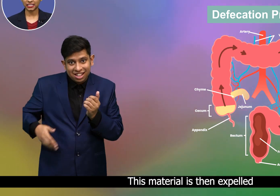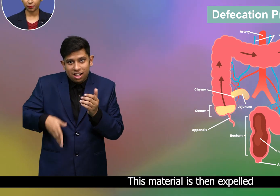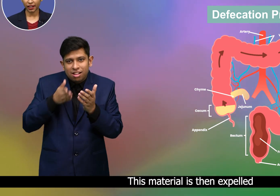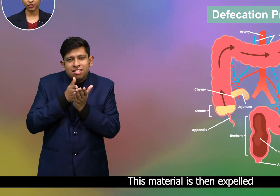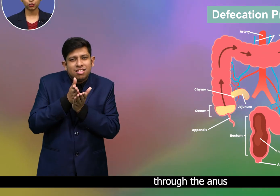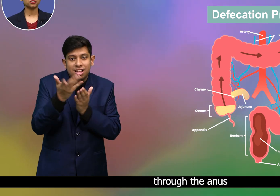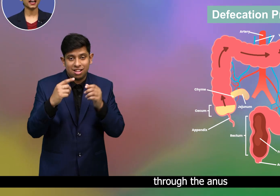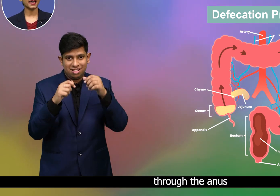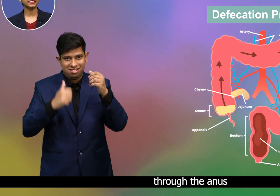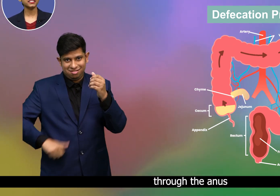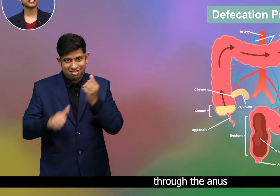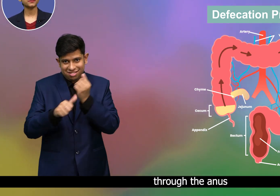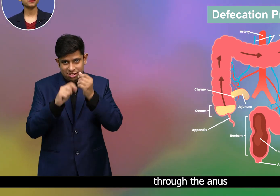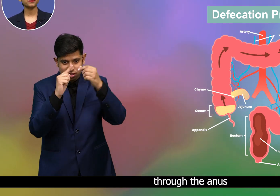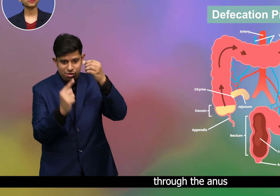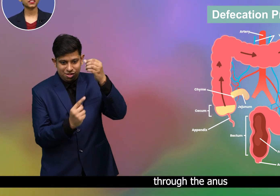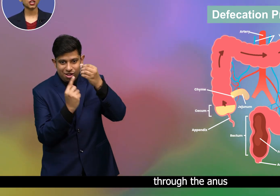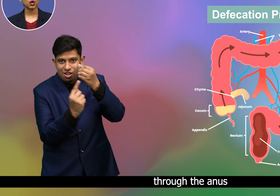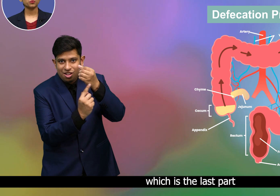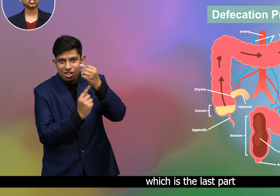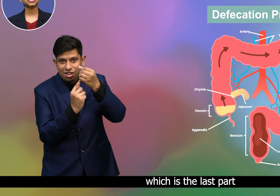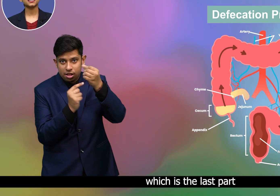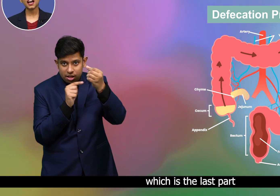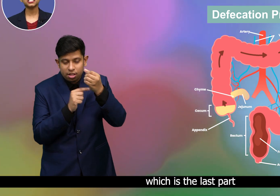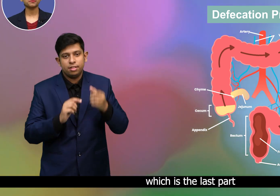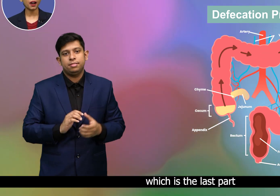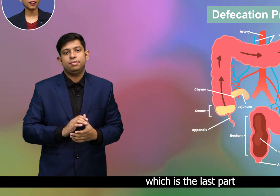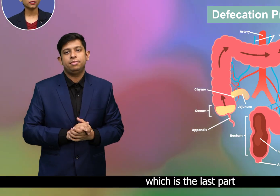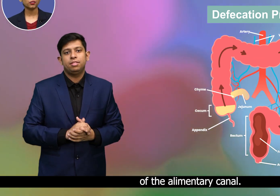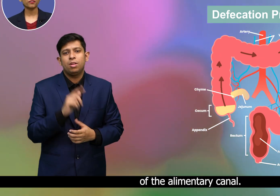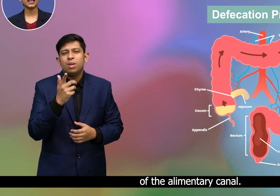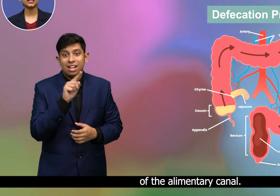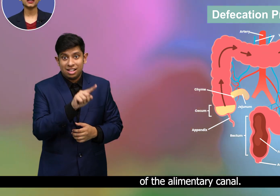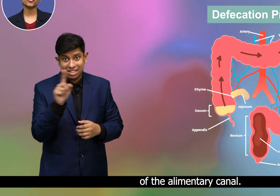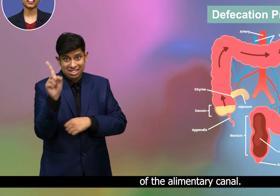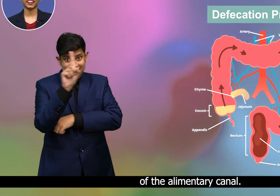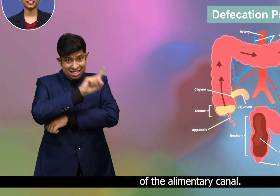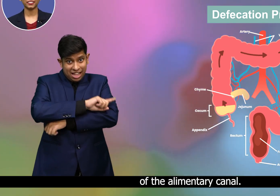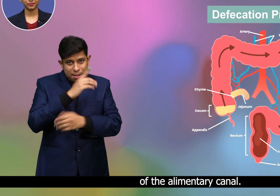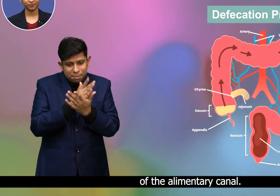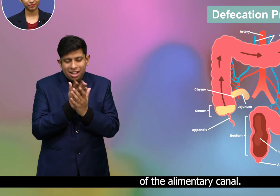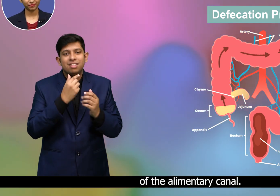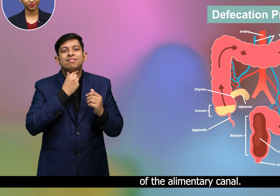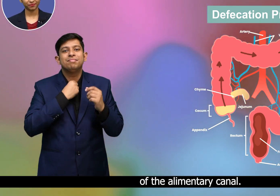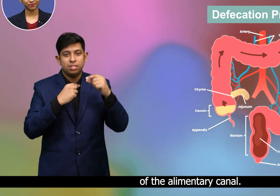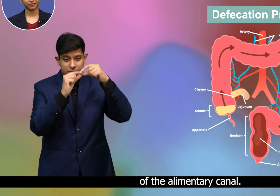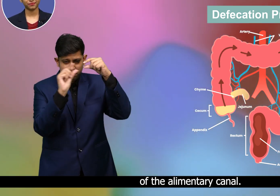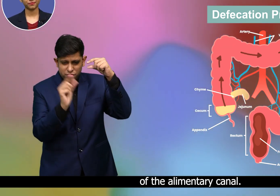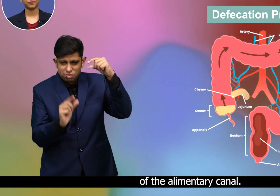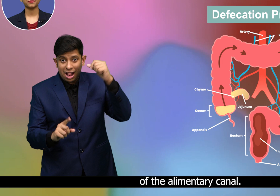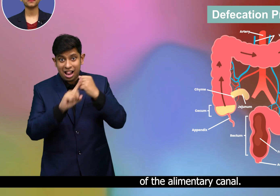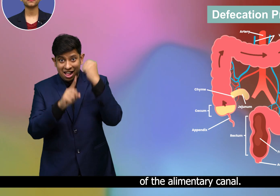then expelled through the anus, which is the last part of the alimentary canal.